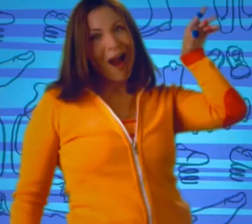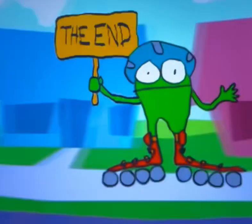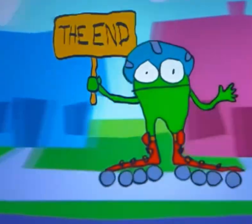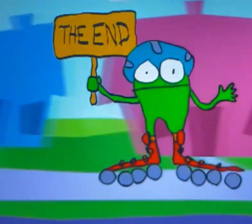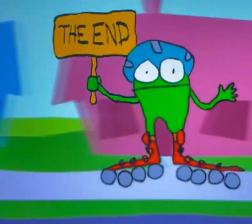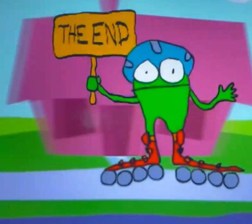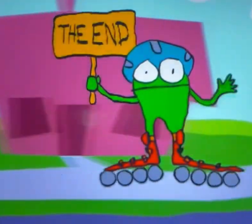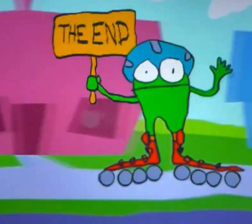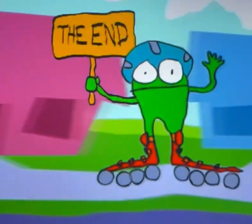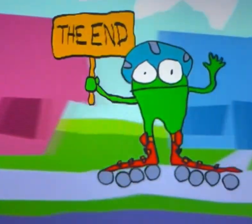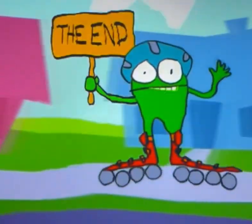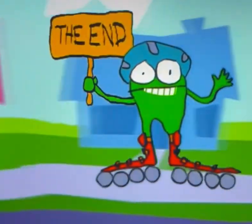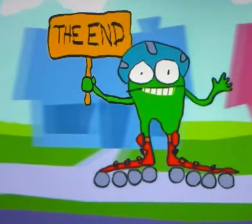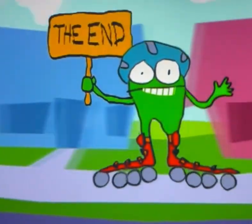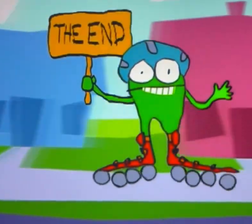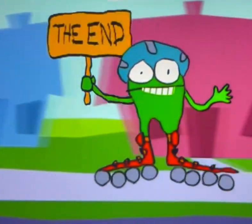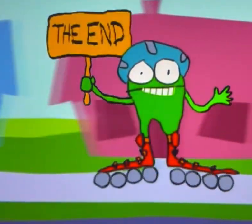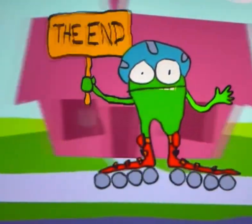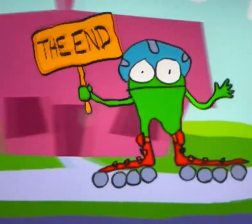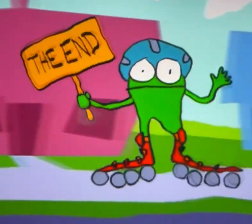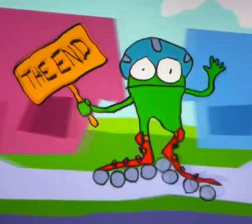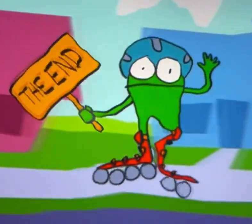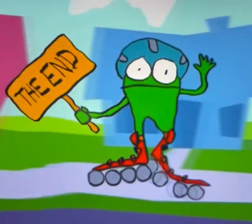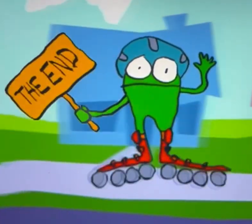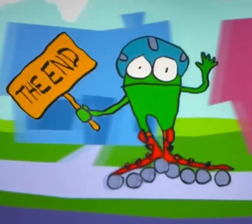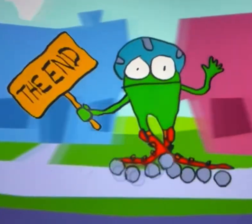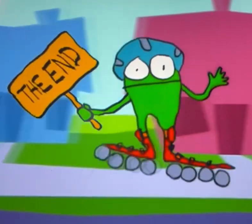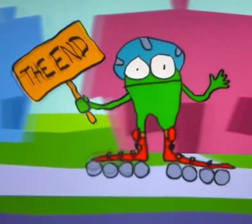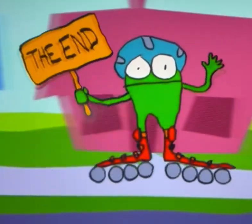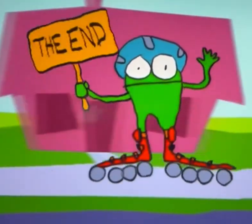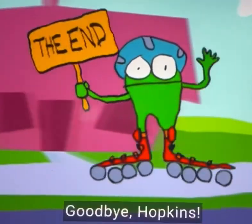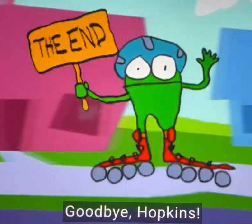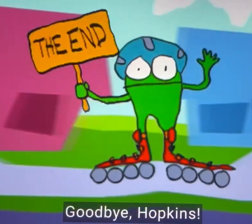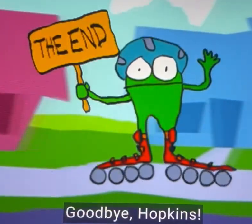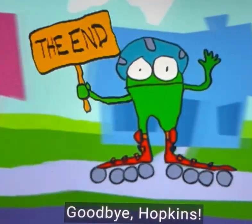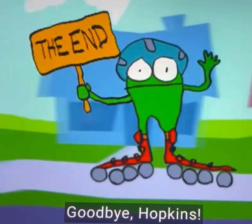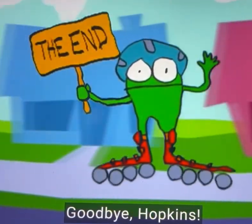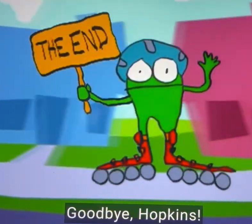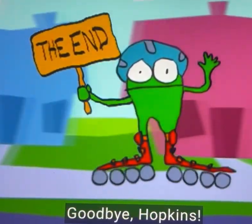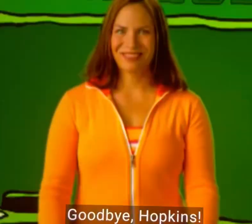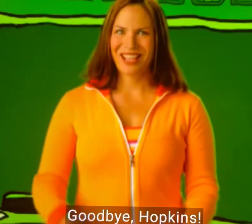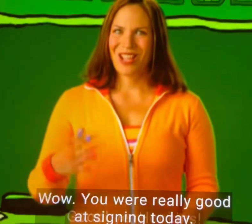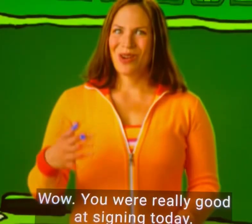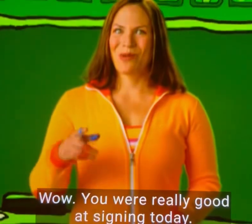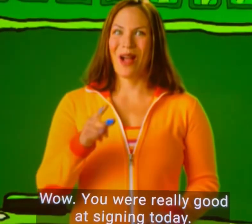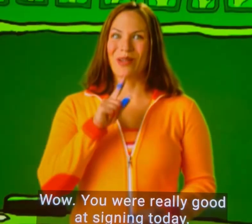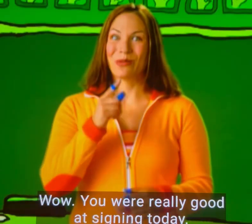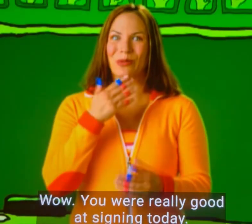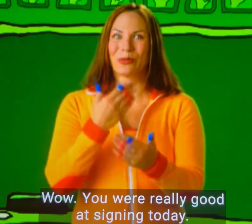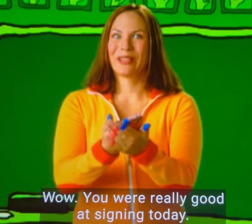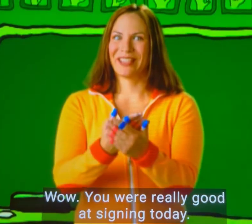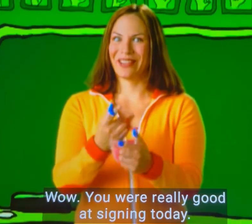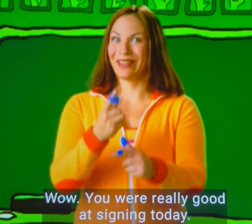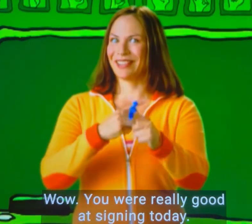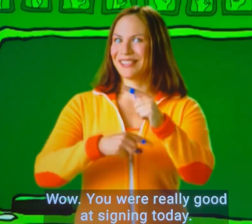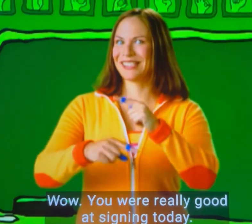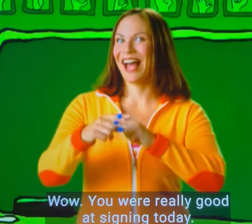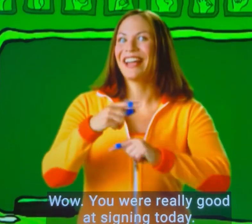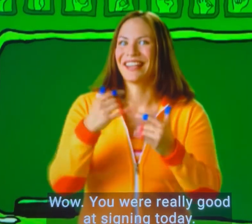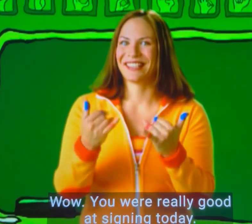The end. Goodbye, Hopkins. Wow, you were really good at signing